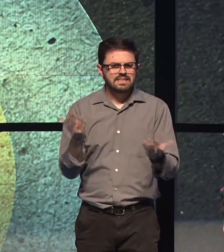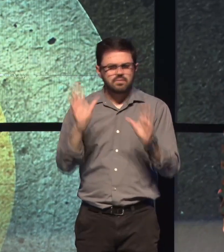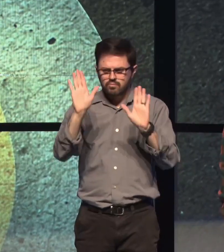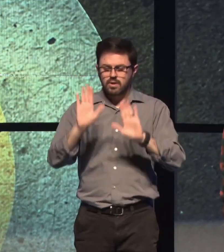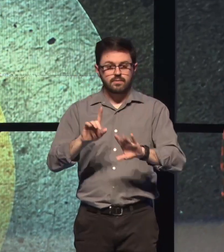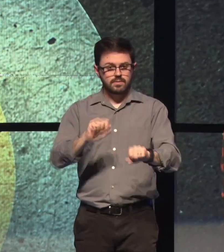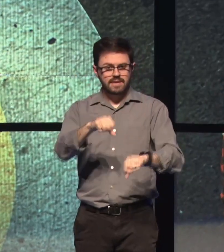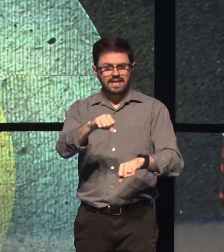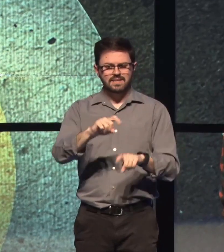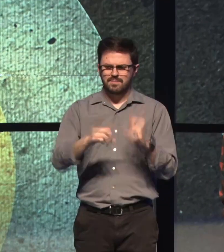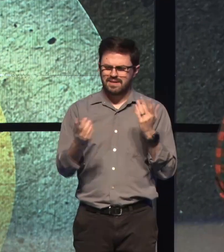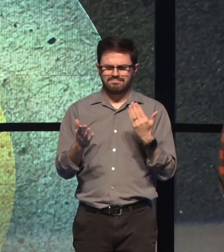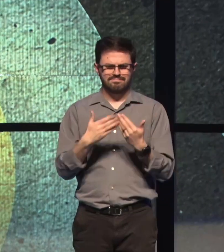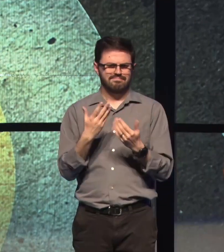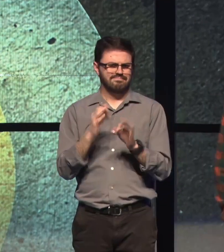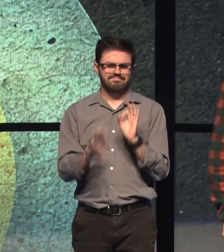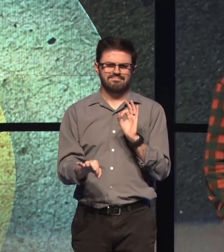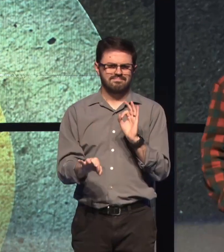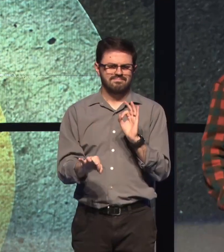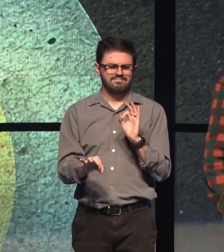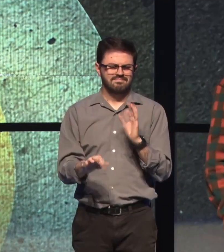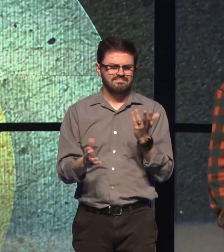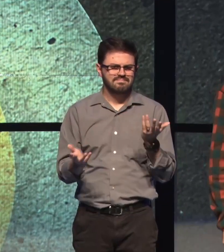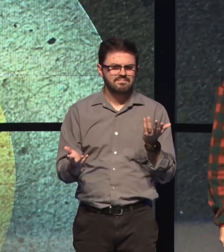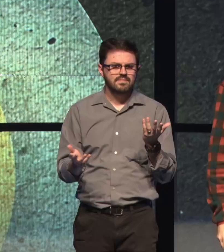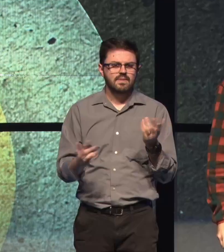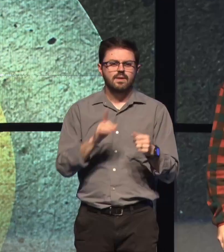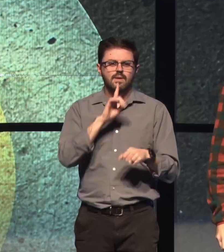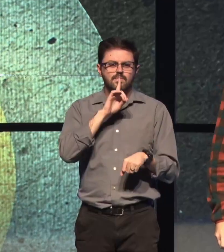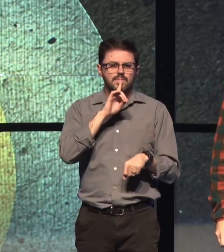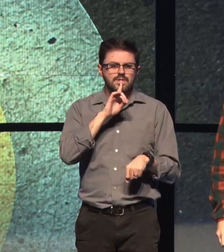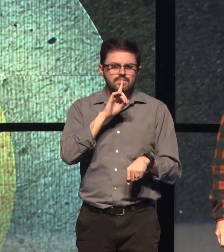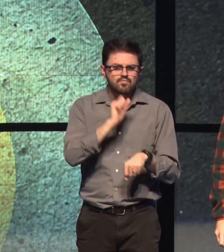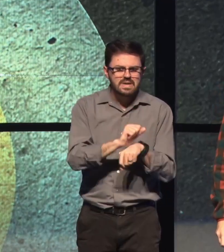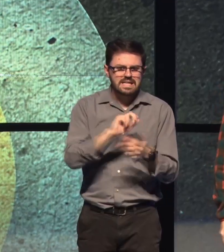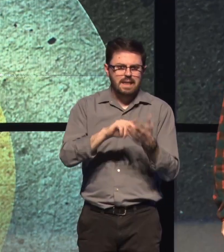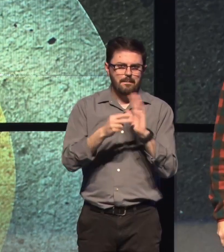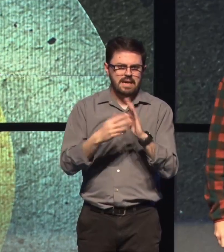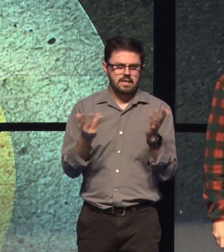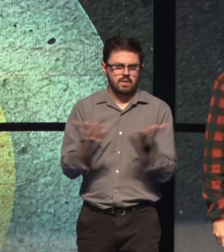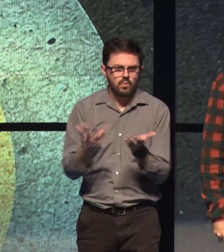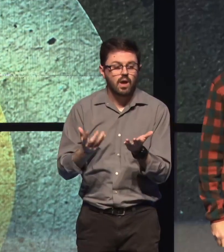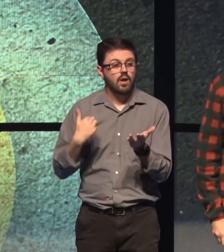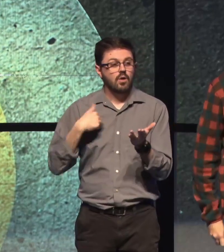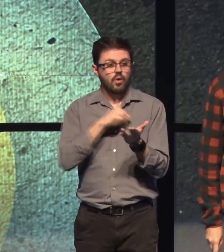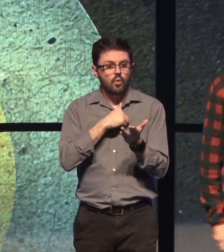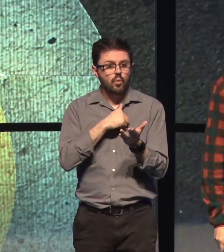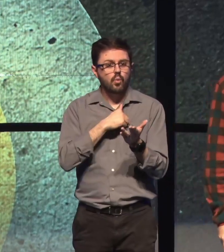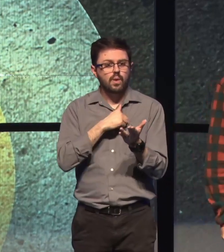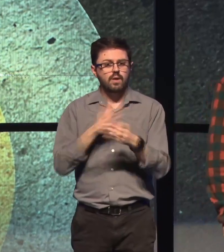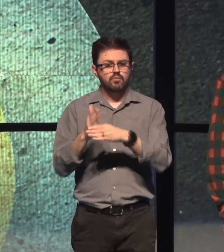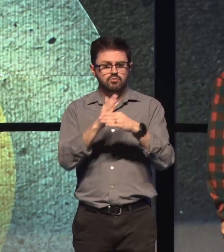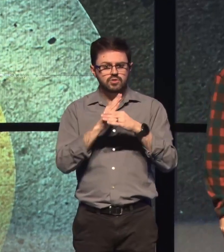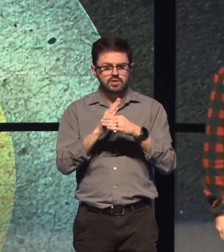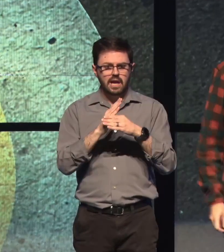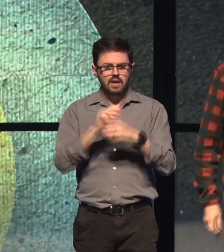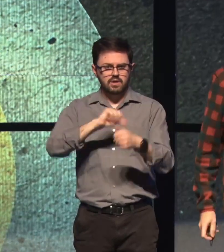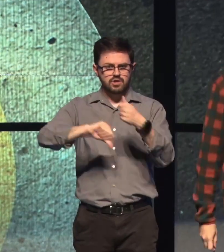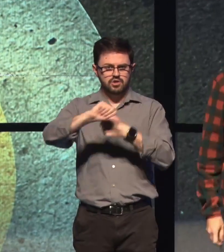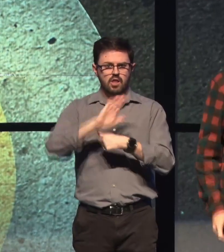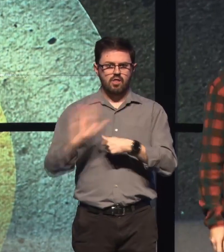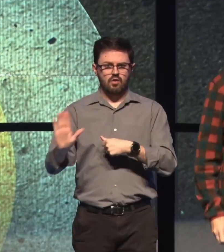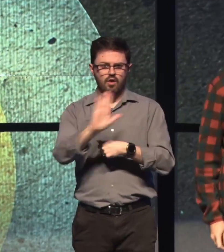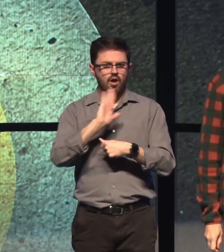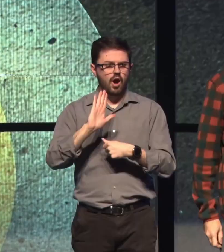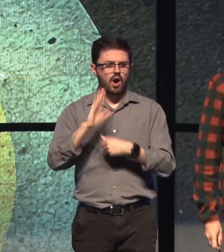But what does that actually mean? It means we are here to carry one another's burdens. And I don't know if you know this or not, but we don't have a